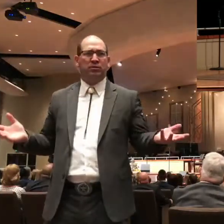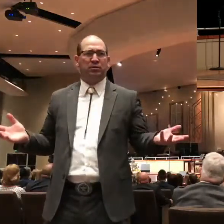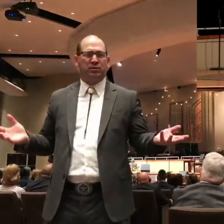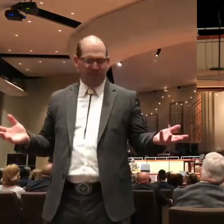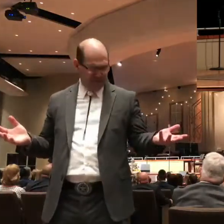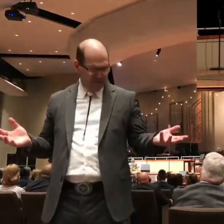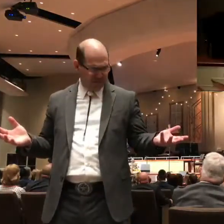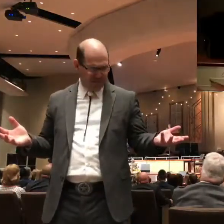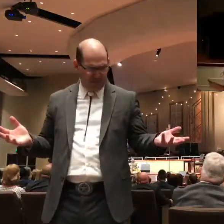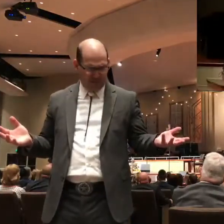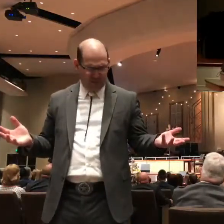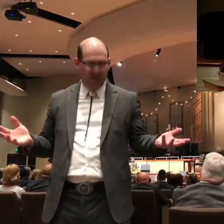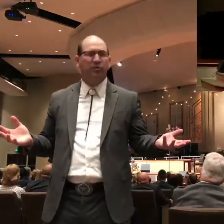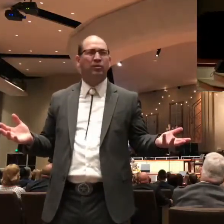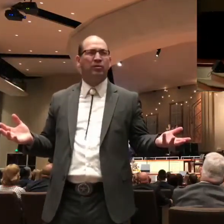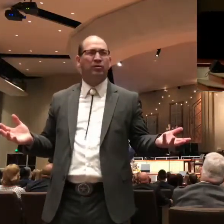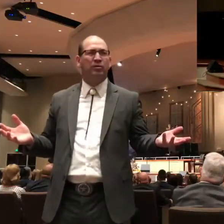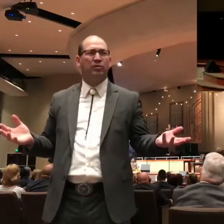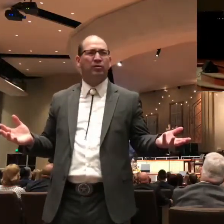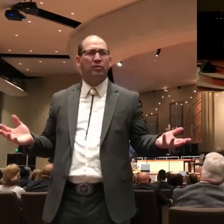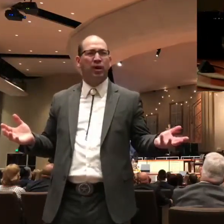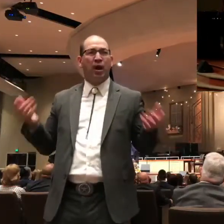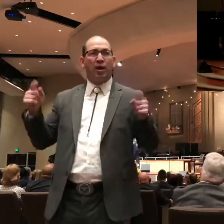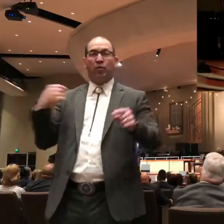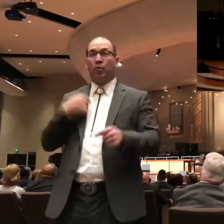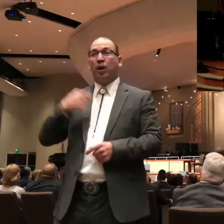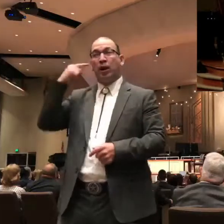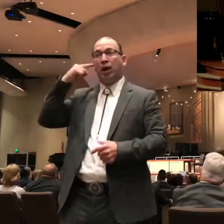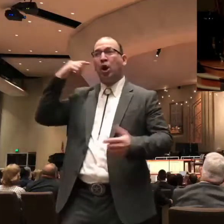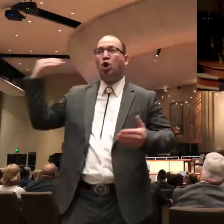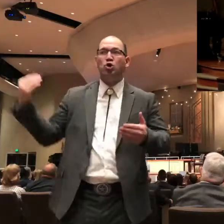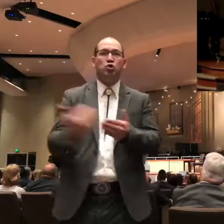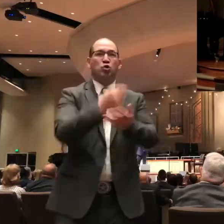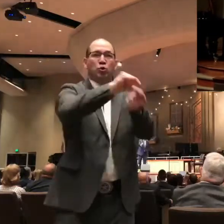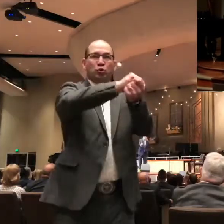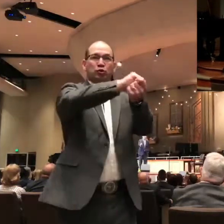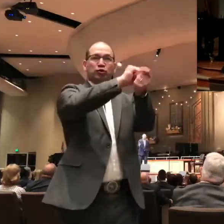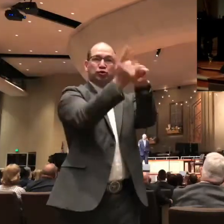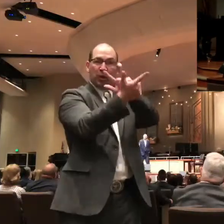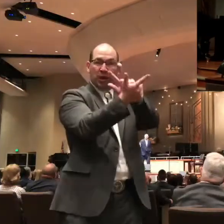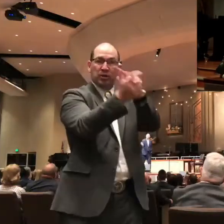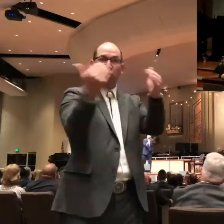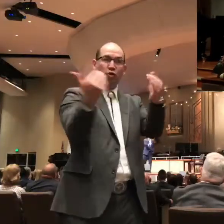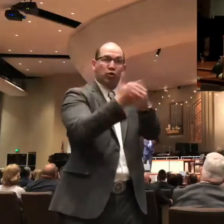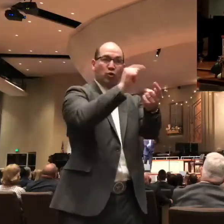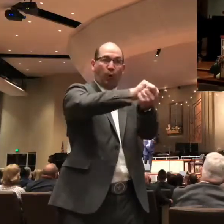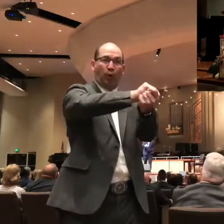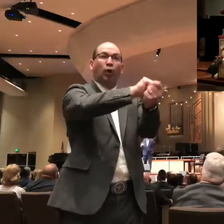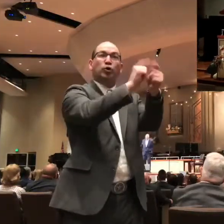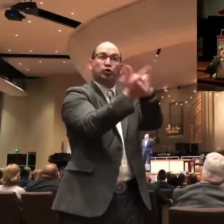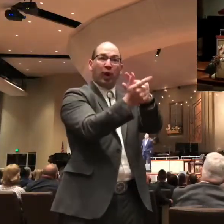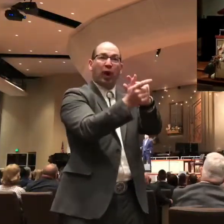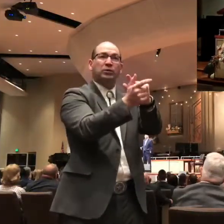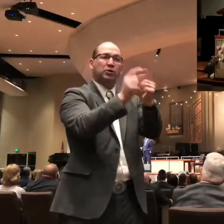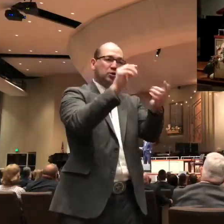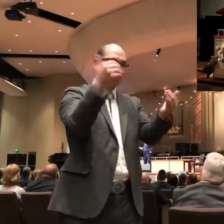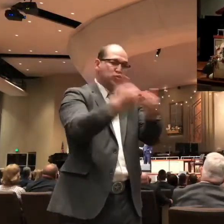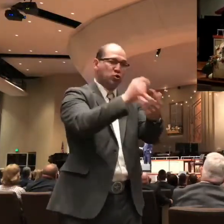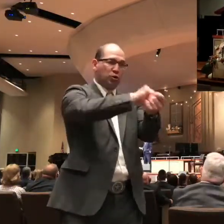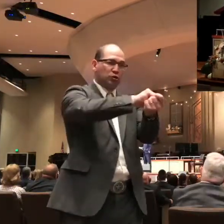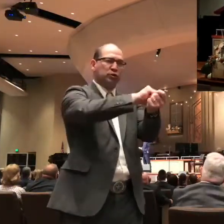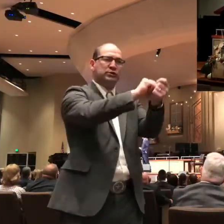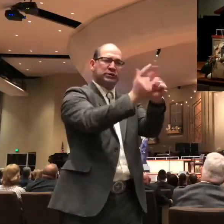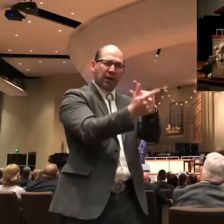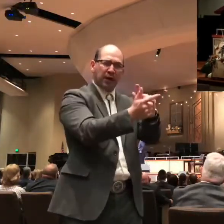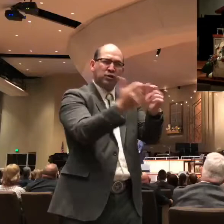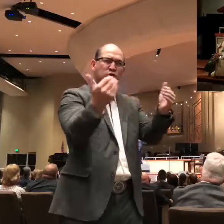And what I want you to understand is that when we hear about new versions and new interpretations and new theology, somewhere along the line,